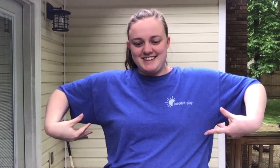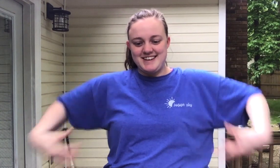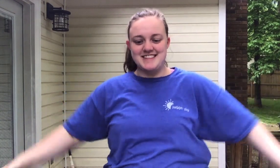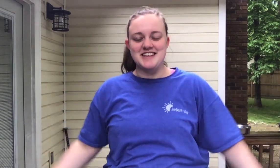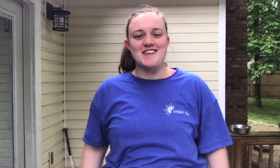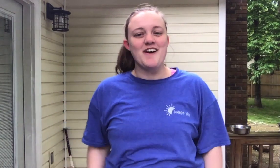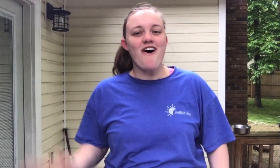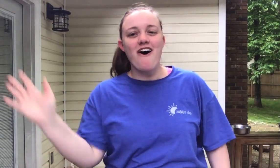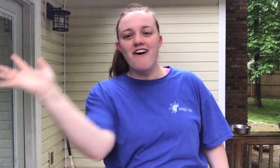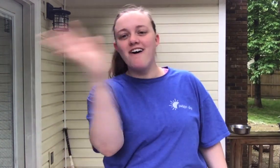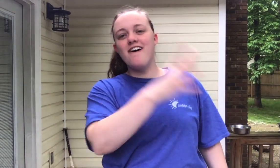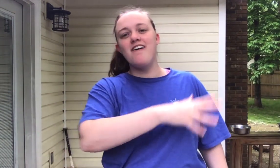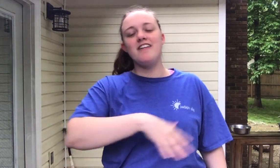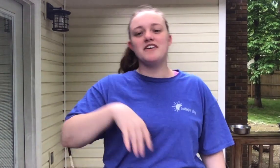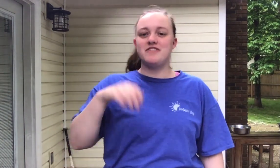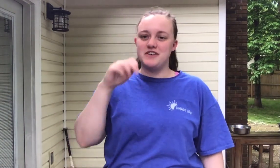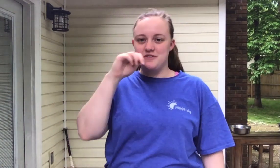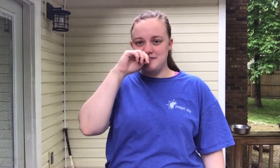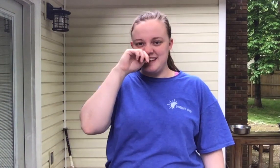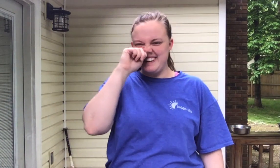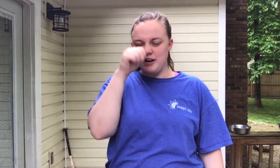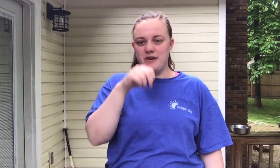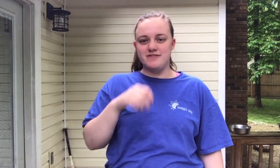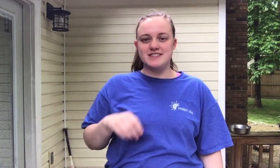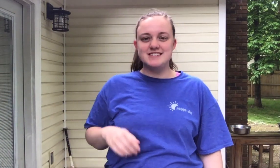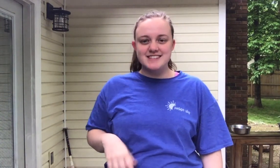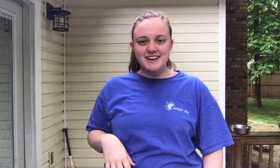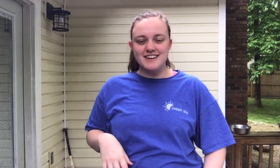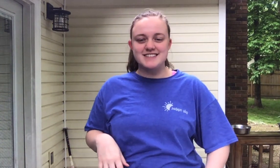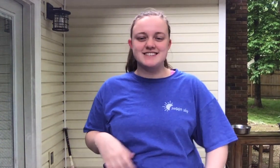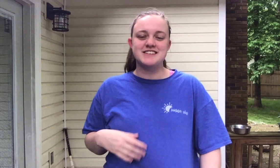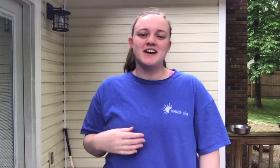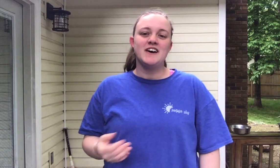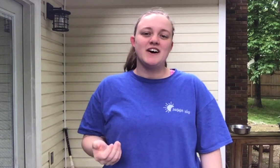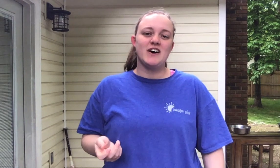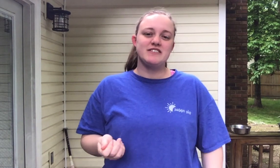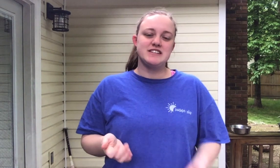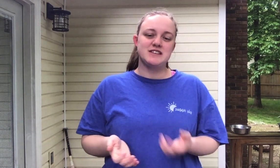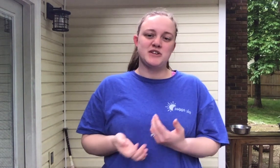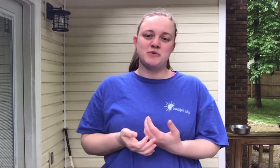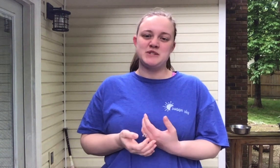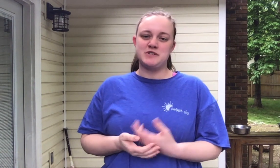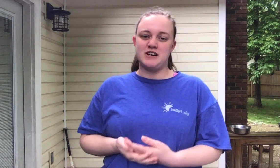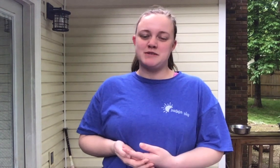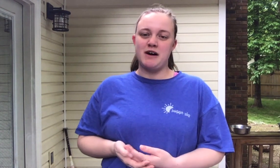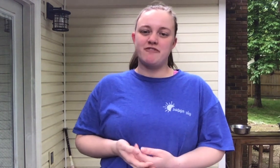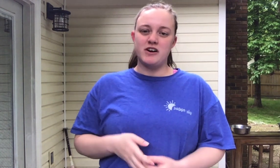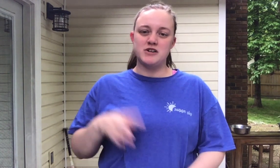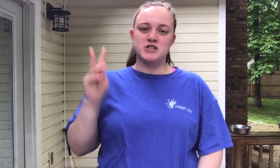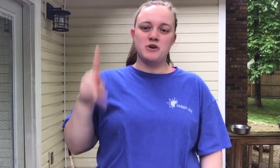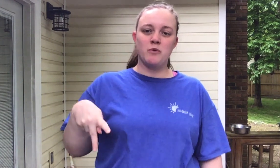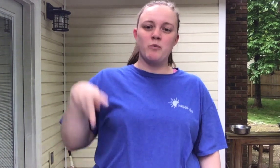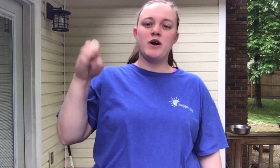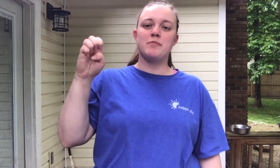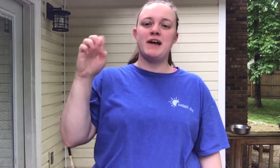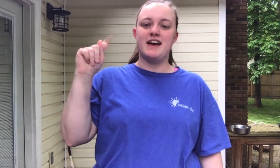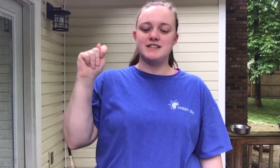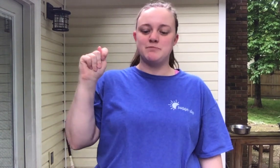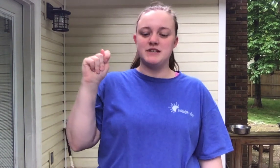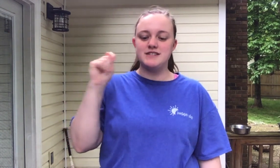and then all of those that we've discussed, obviously the ones we talked about first were pets, but